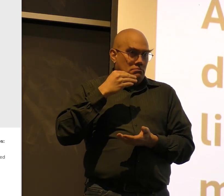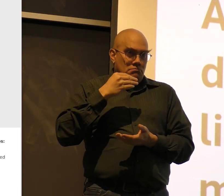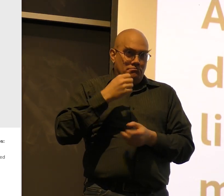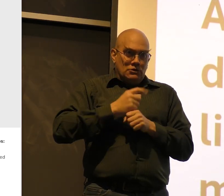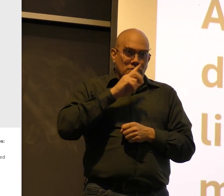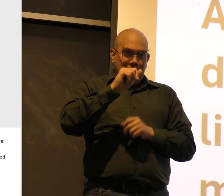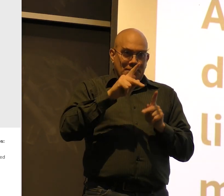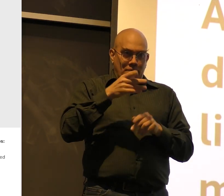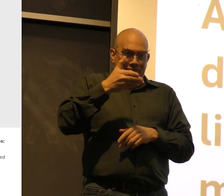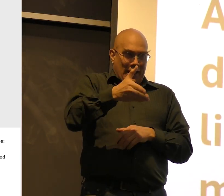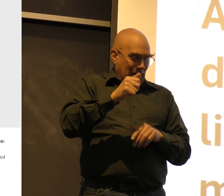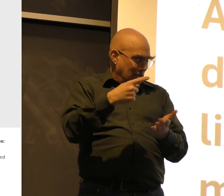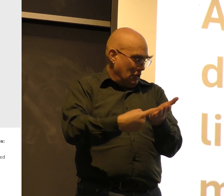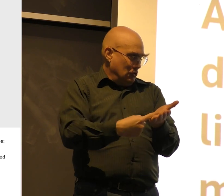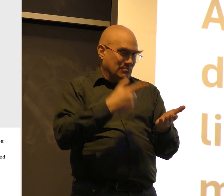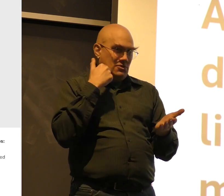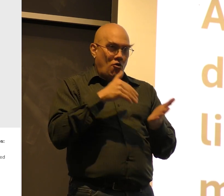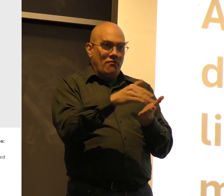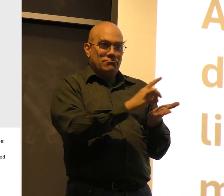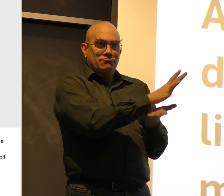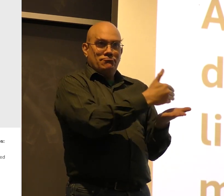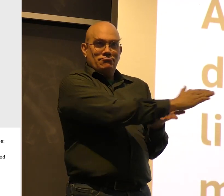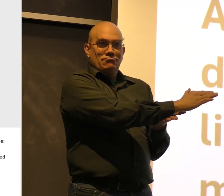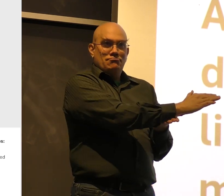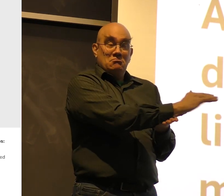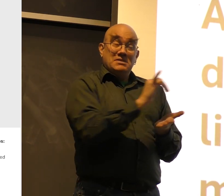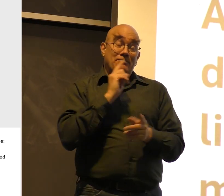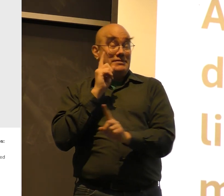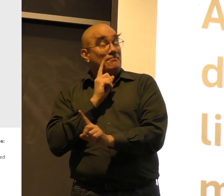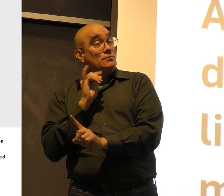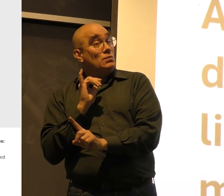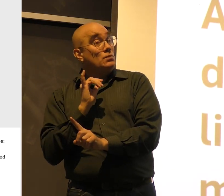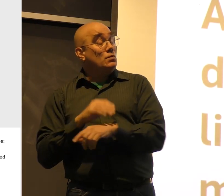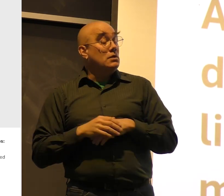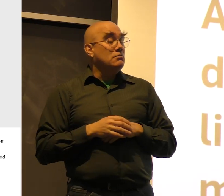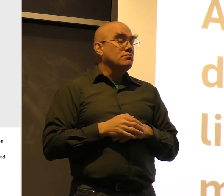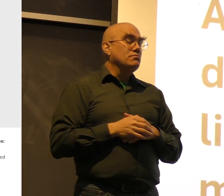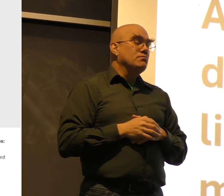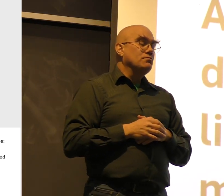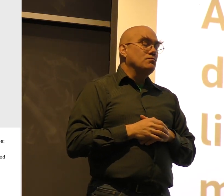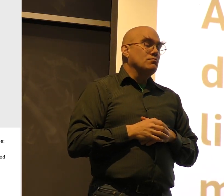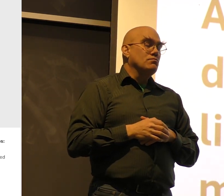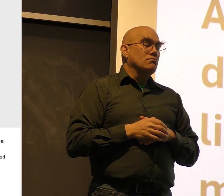disabilities community's needs to be represented, to be at the table, because often they were dismissed, and that included deaf people as well.